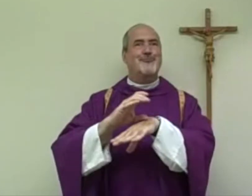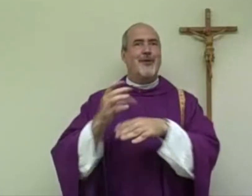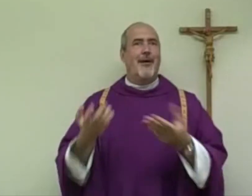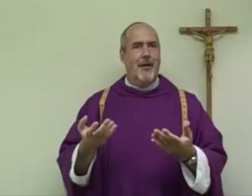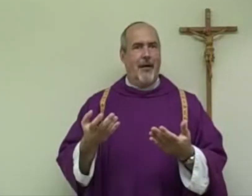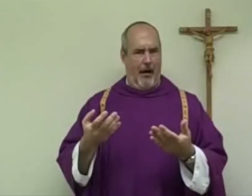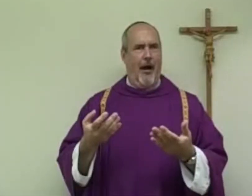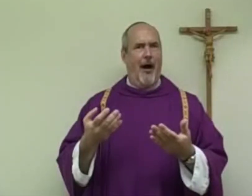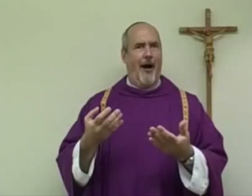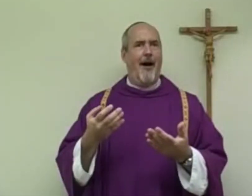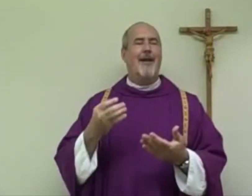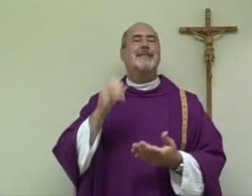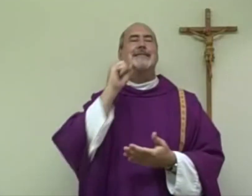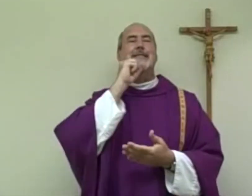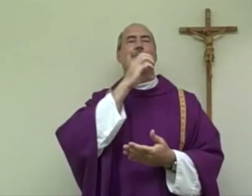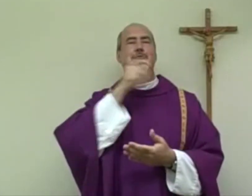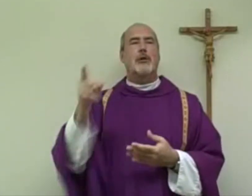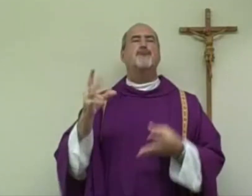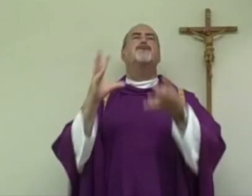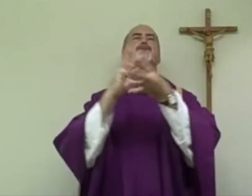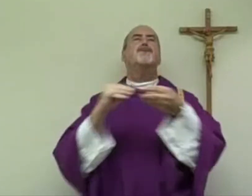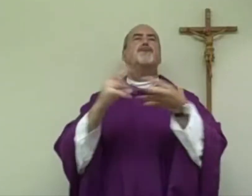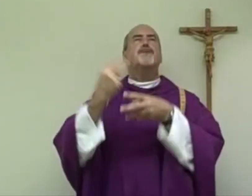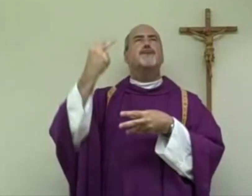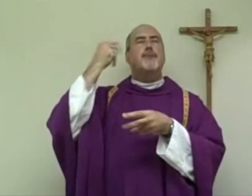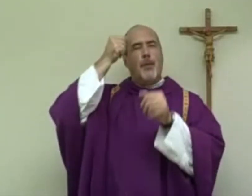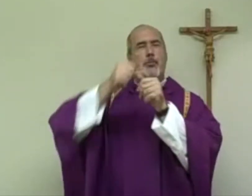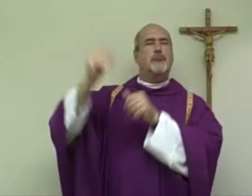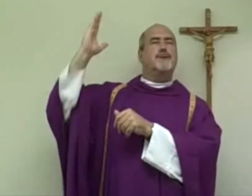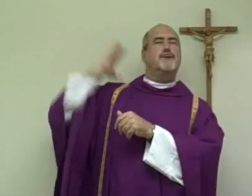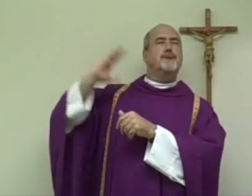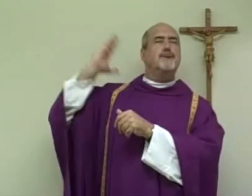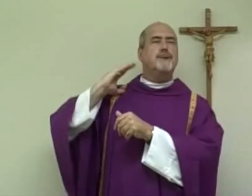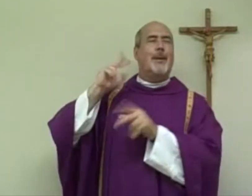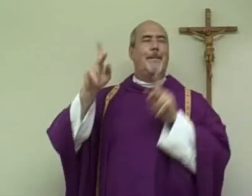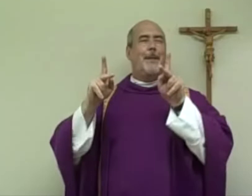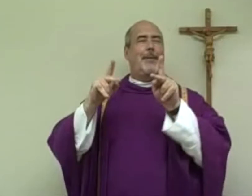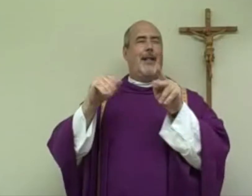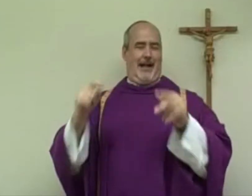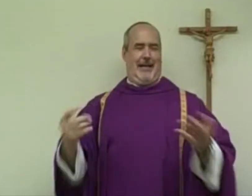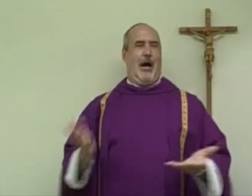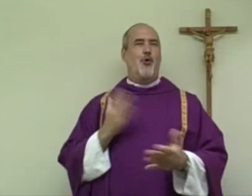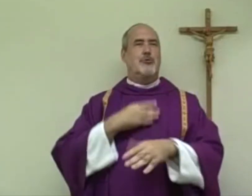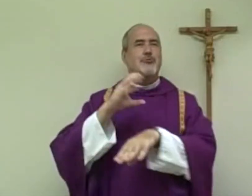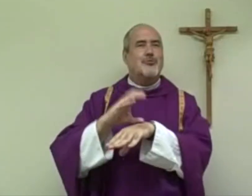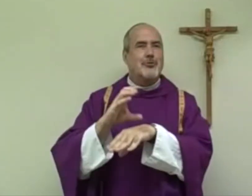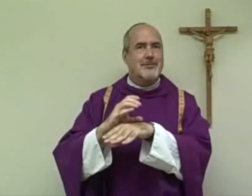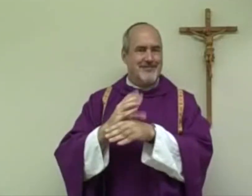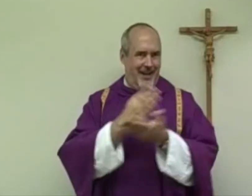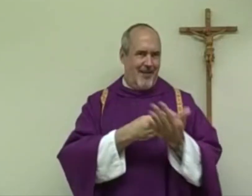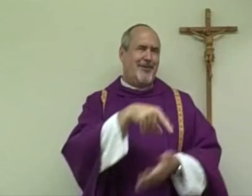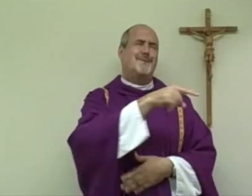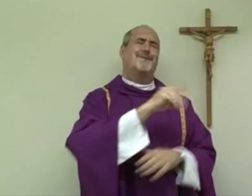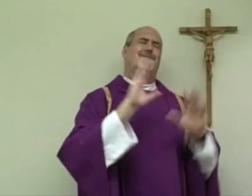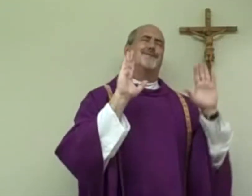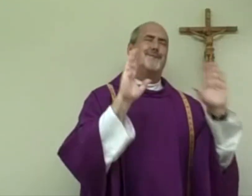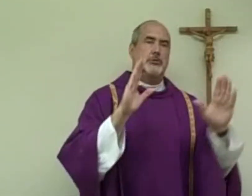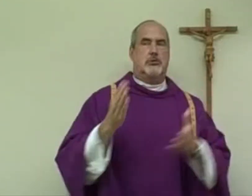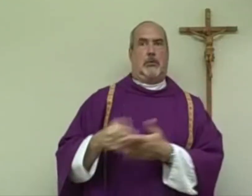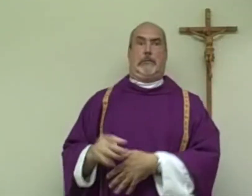So it's the same in my church here. We have a lot of seniors who remember people from years and years ago. And they say